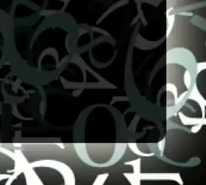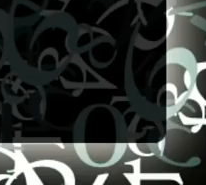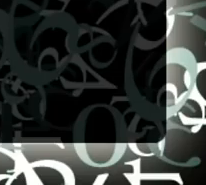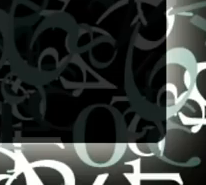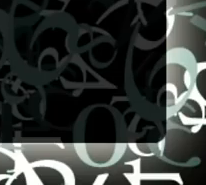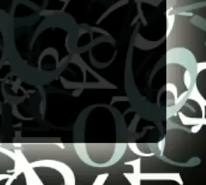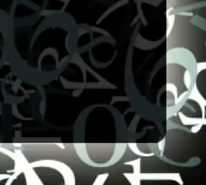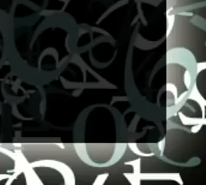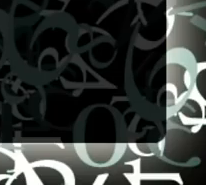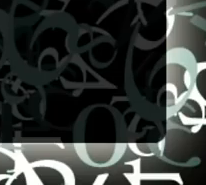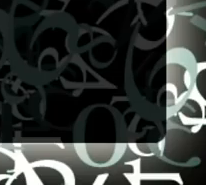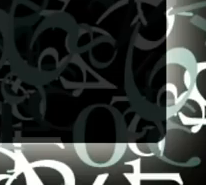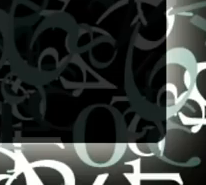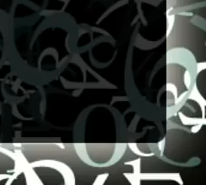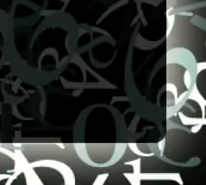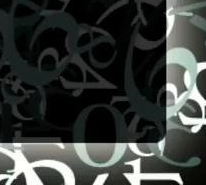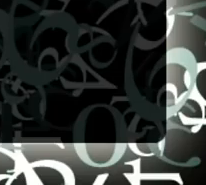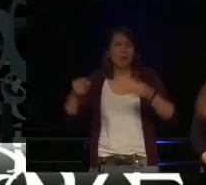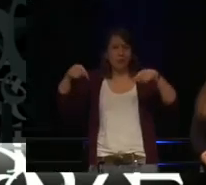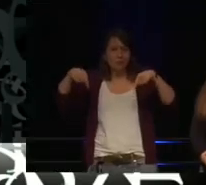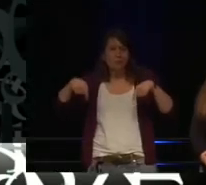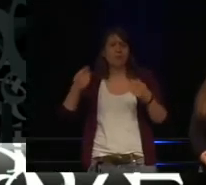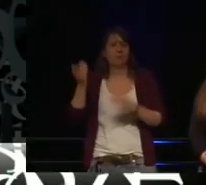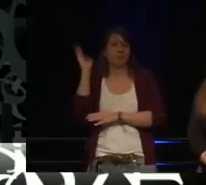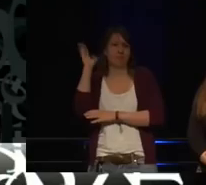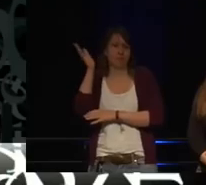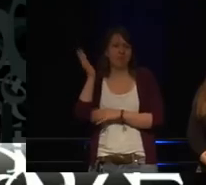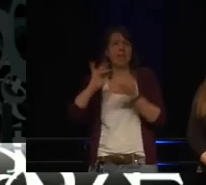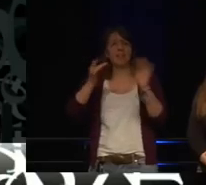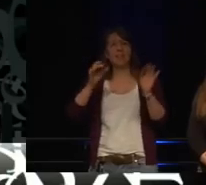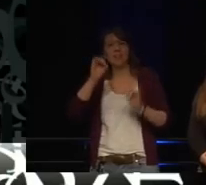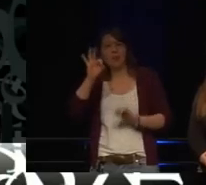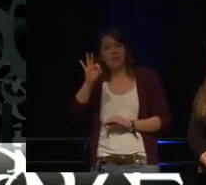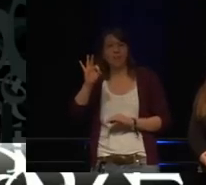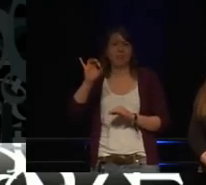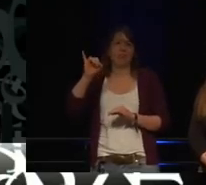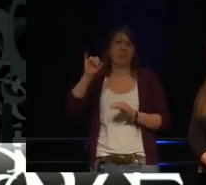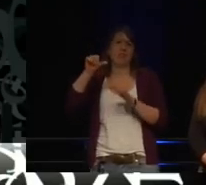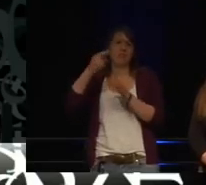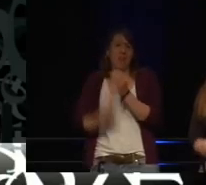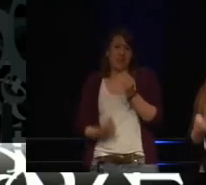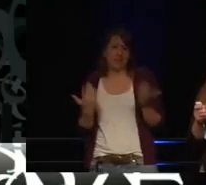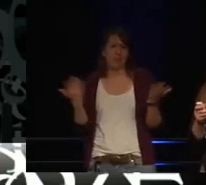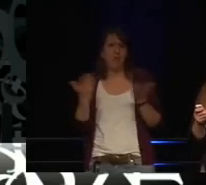So, welcome to the talk, Internet of Fails, when IoT has gone wrong.